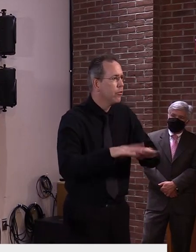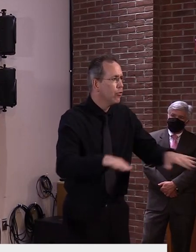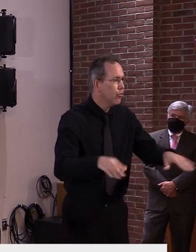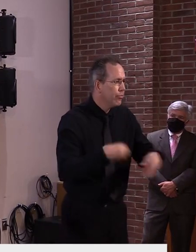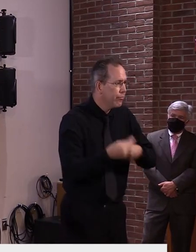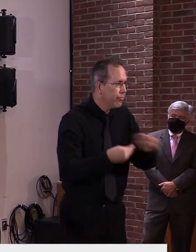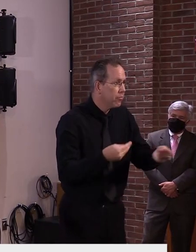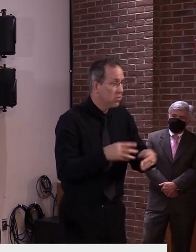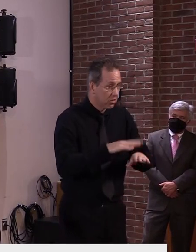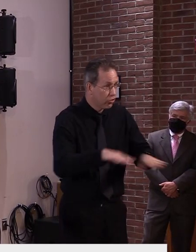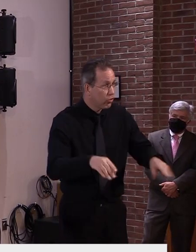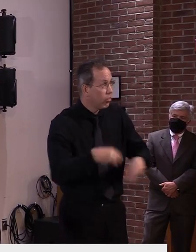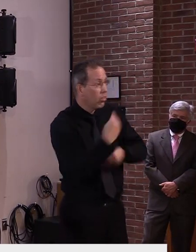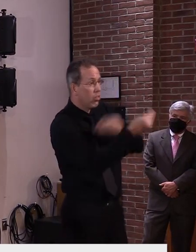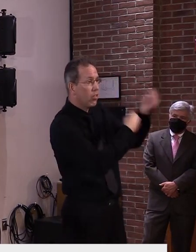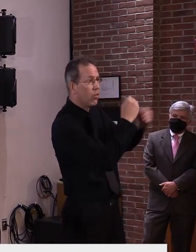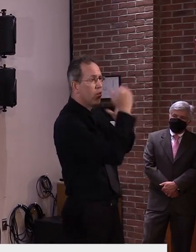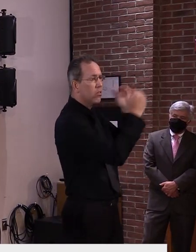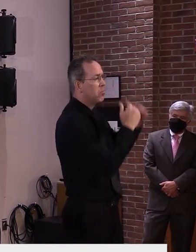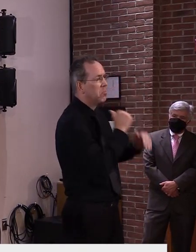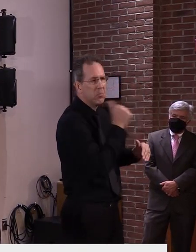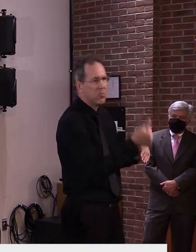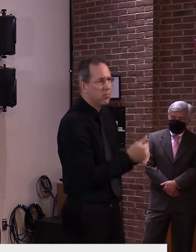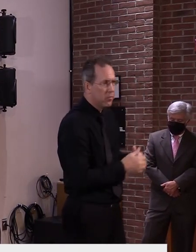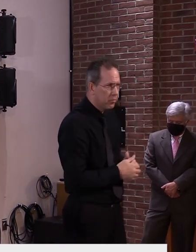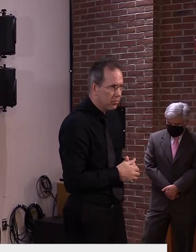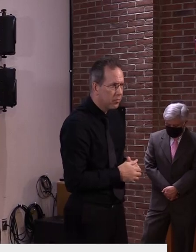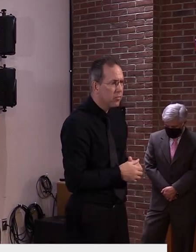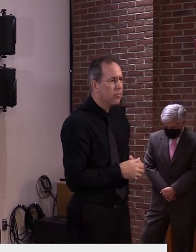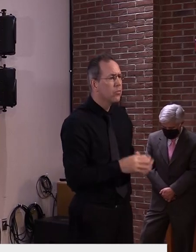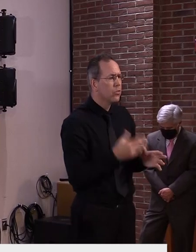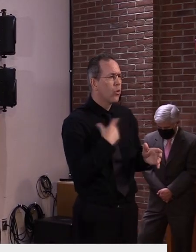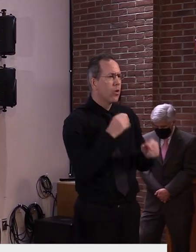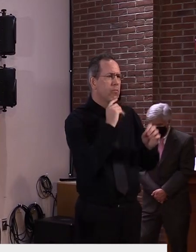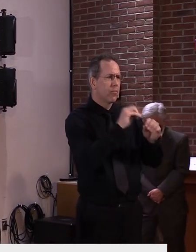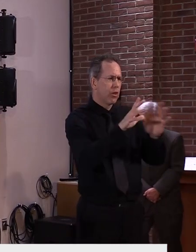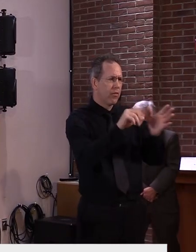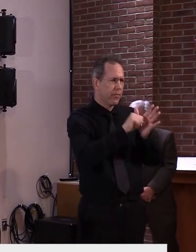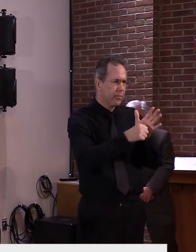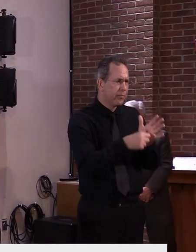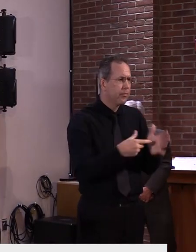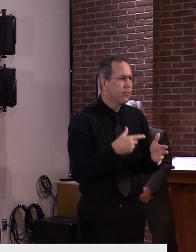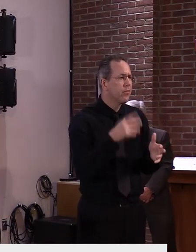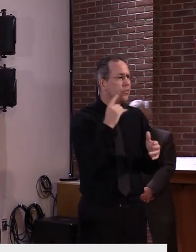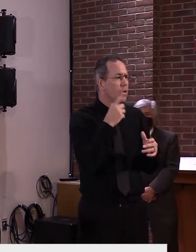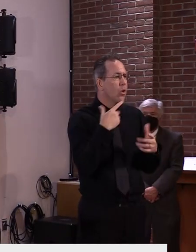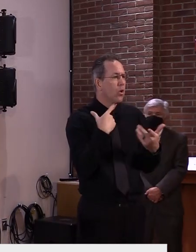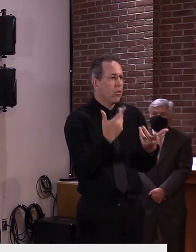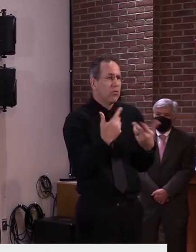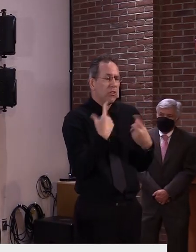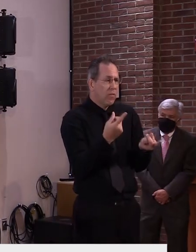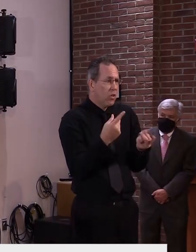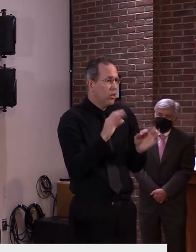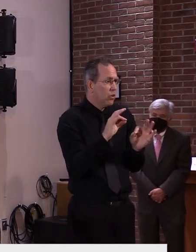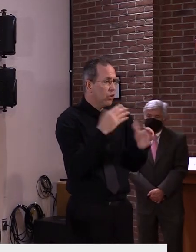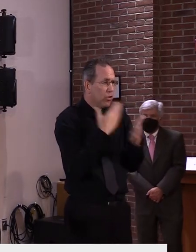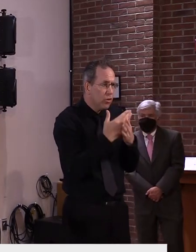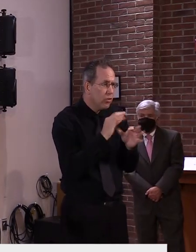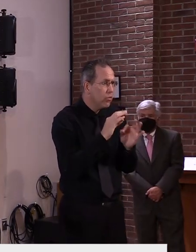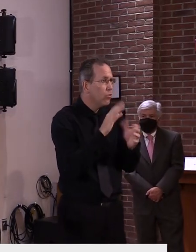our success record with child cares across the state. You know, child cares were operative from the very